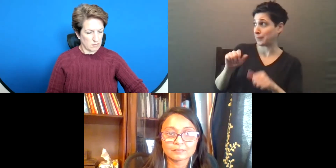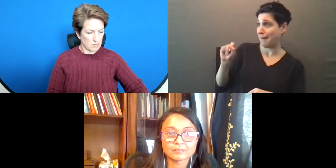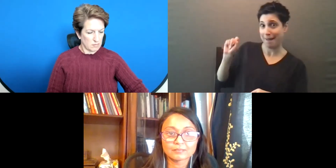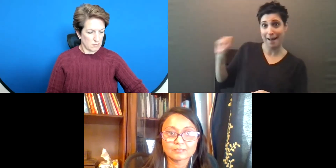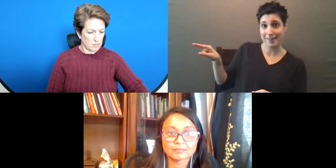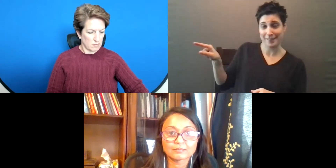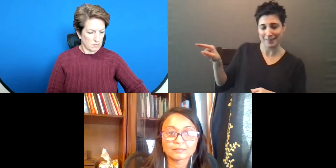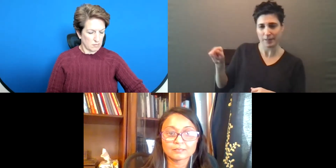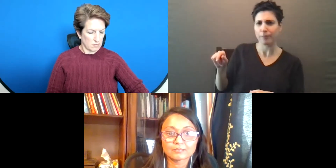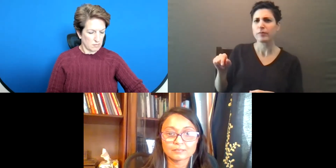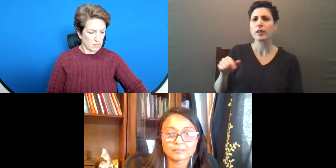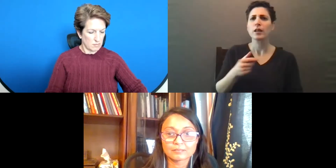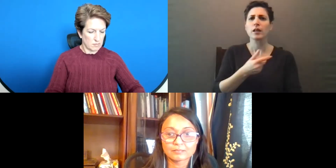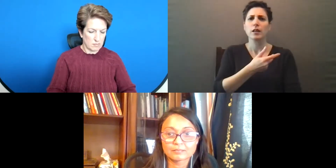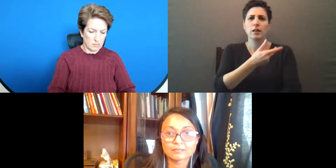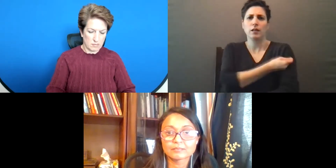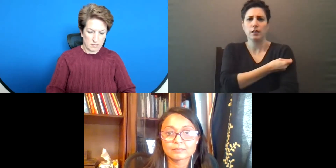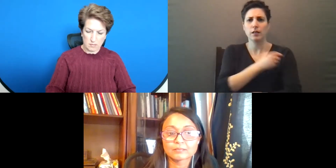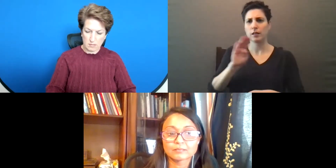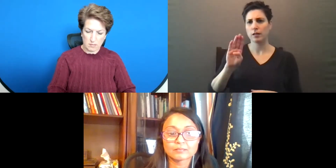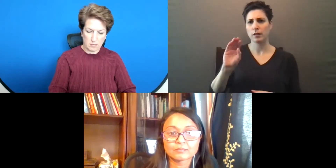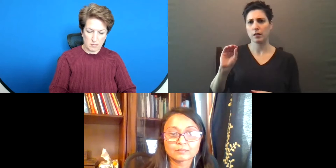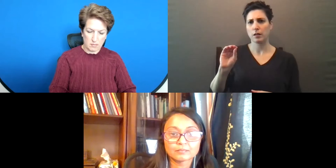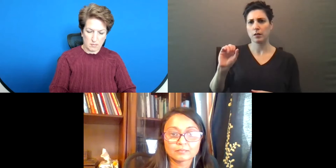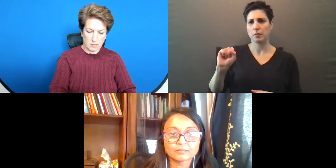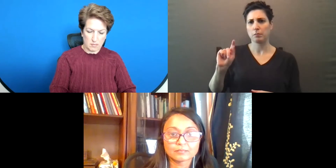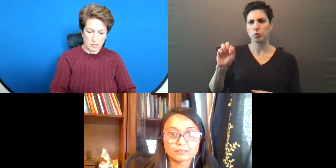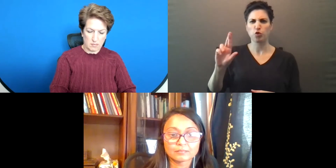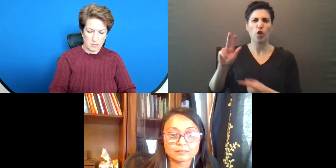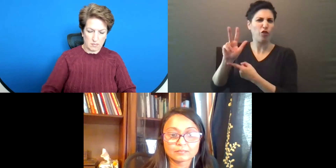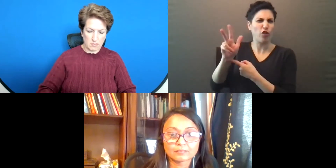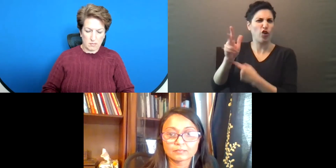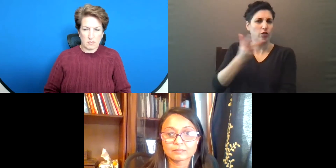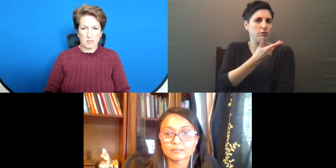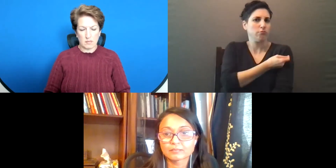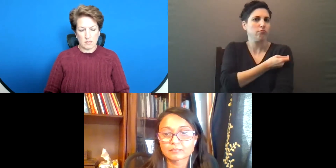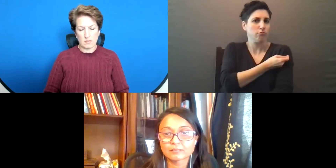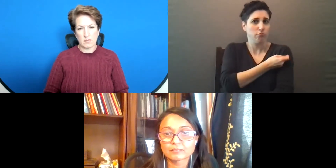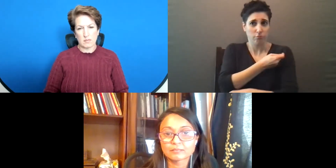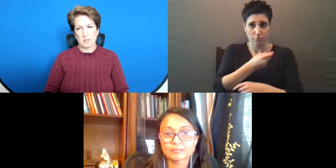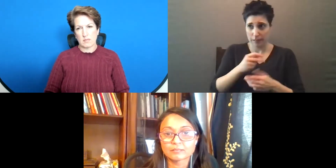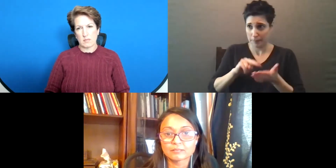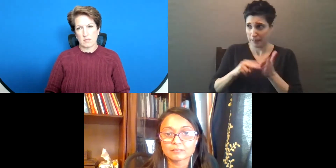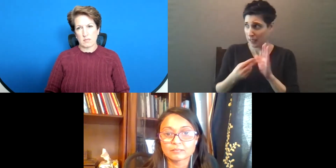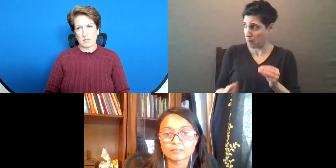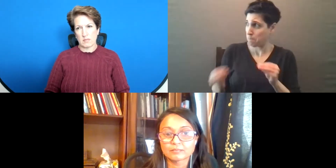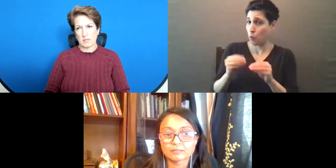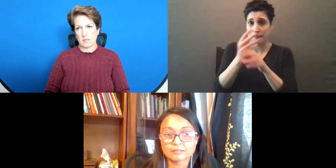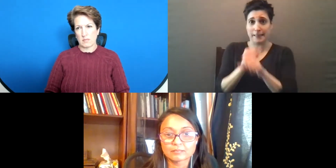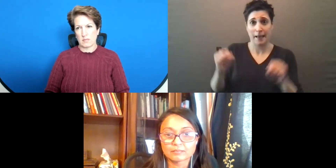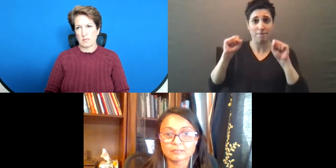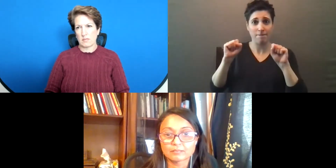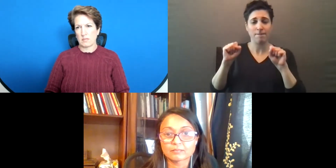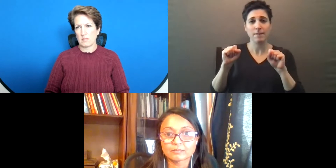is about the booster shot. So does having a third dose or a booster make me any safer? How would the